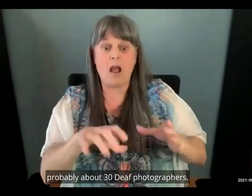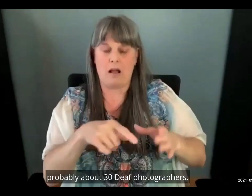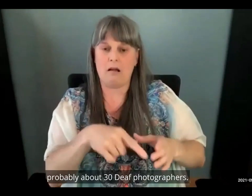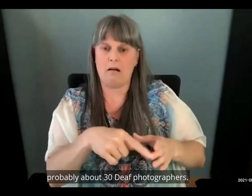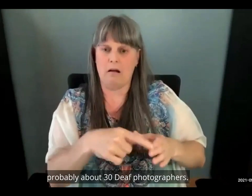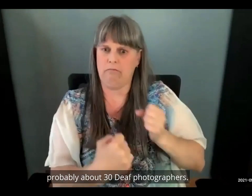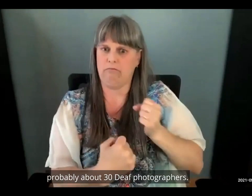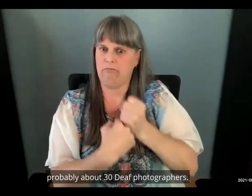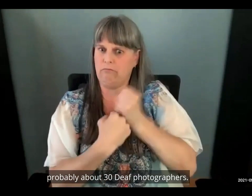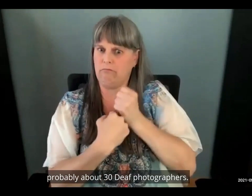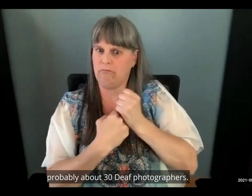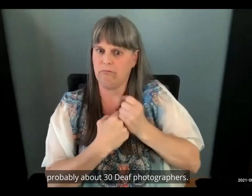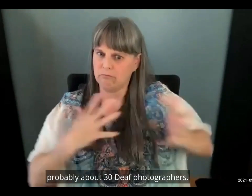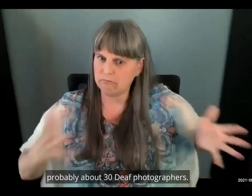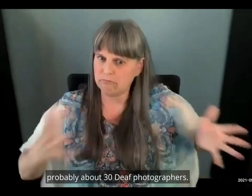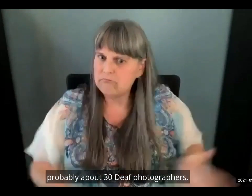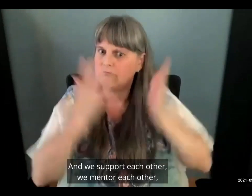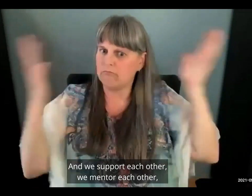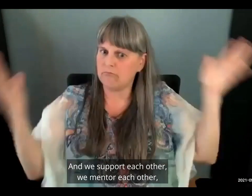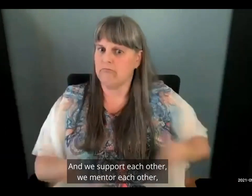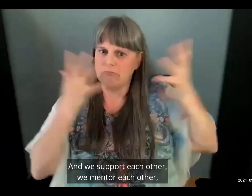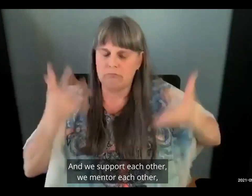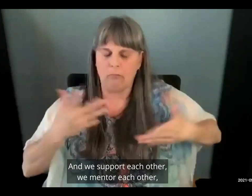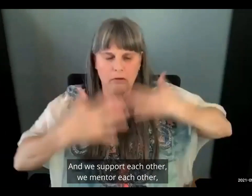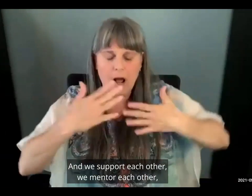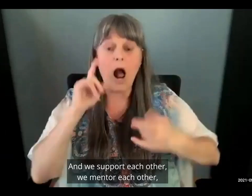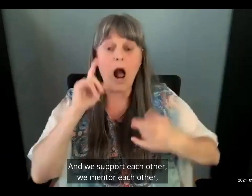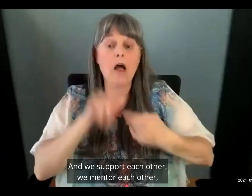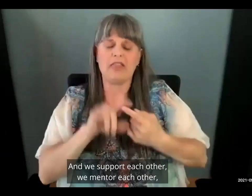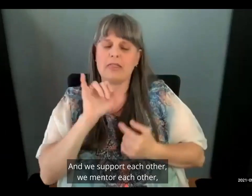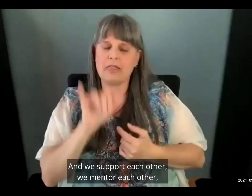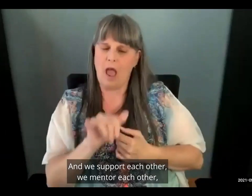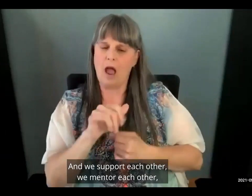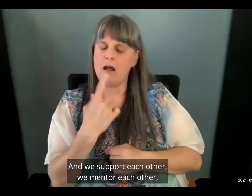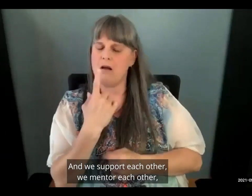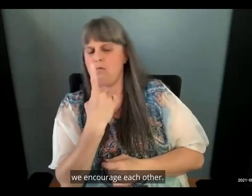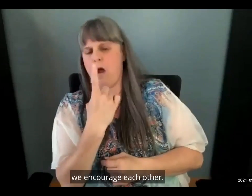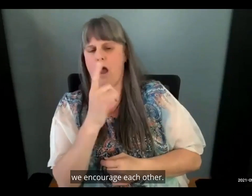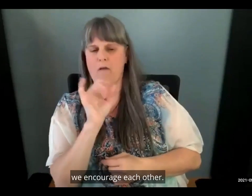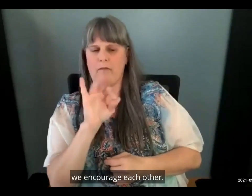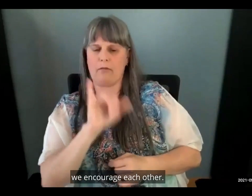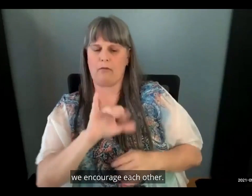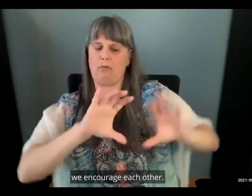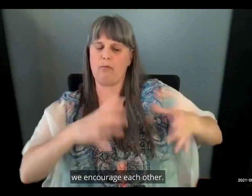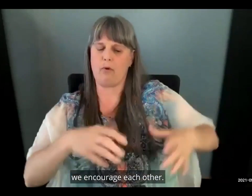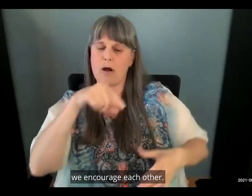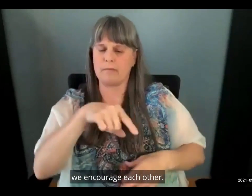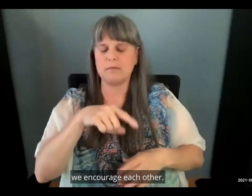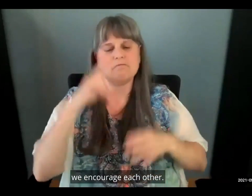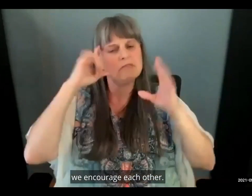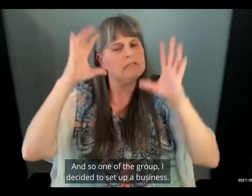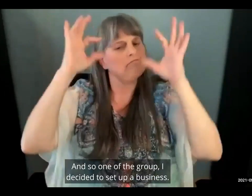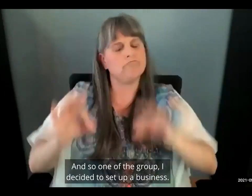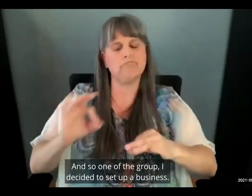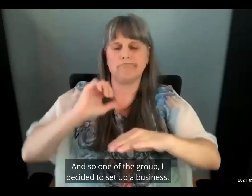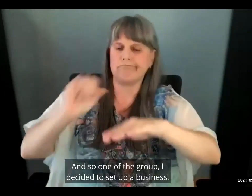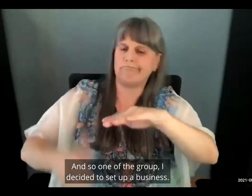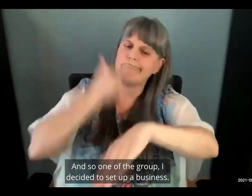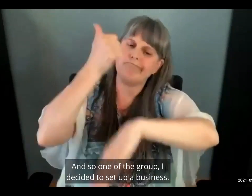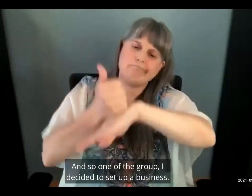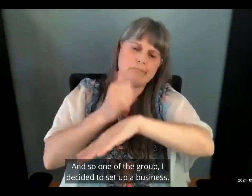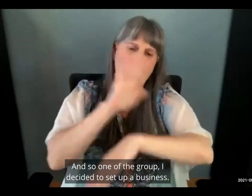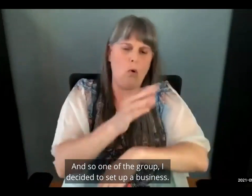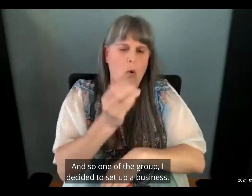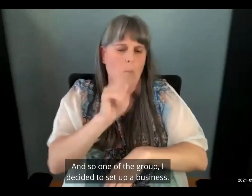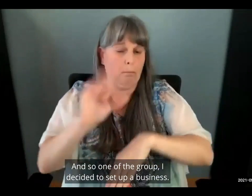about 30 deaf photographers. And we support each other, we mentor each other, we encourage each other. And so one